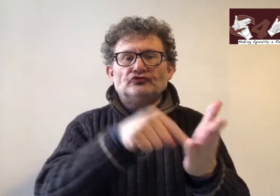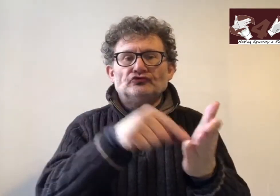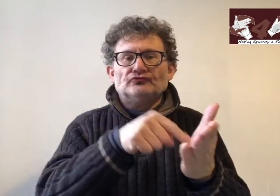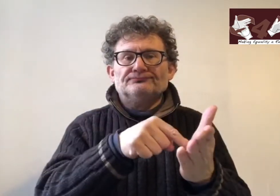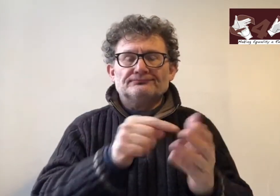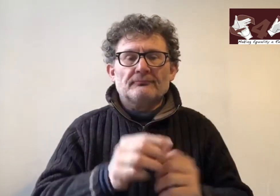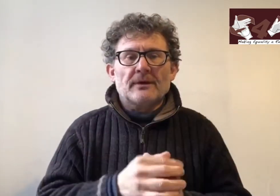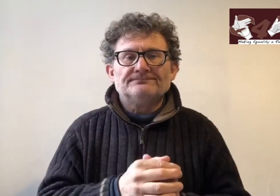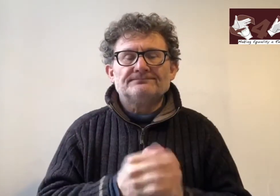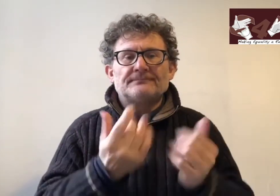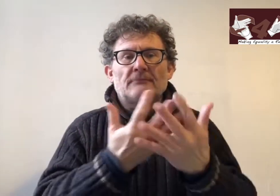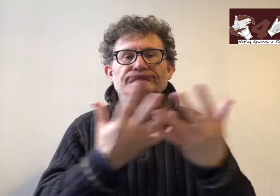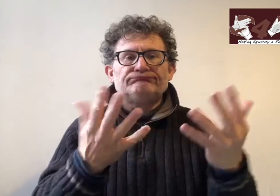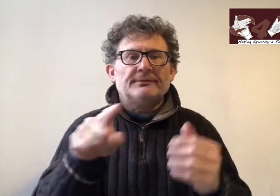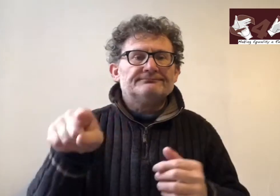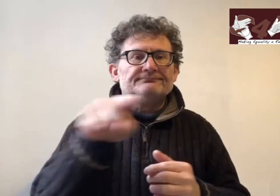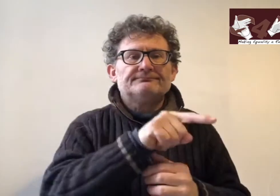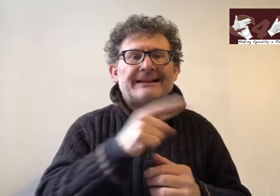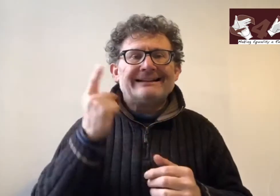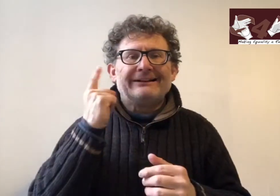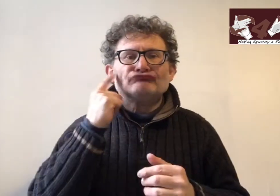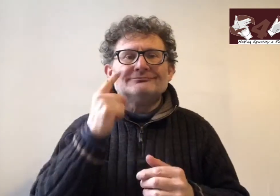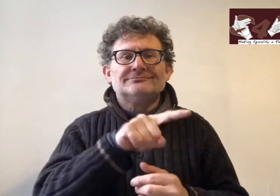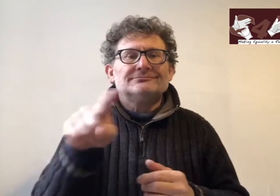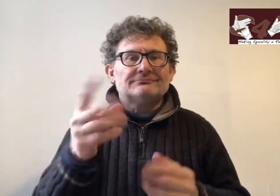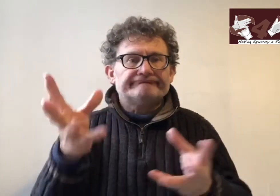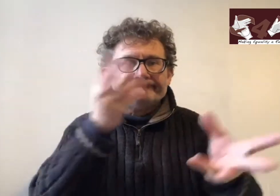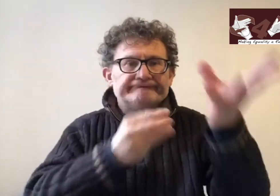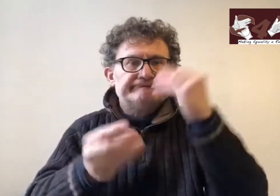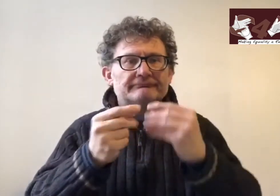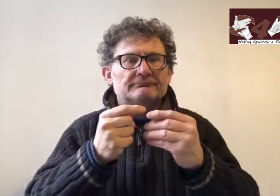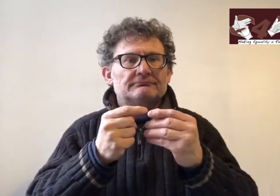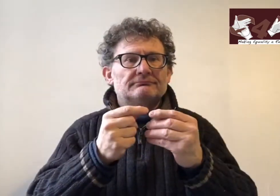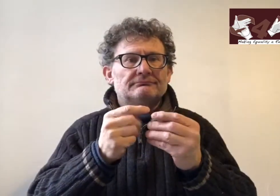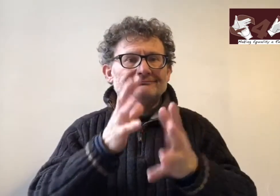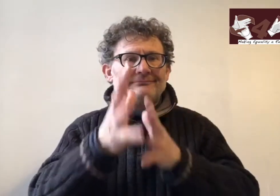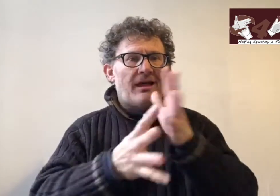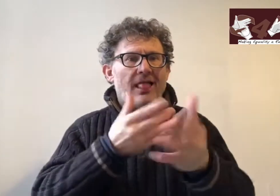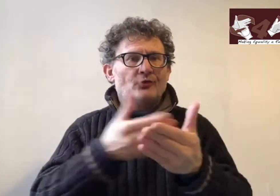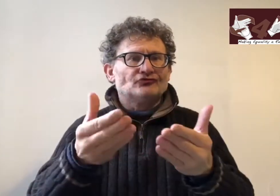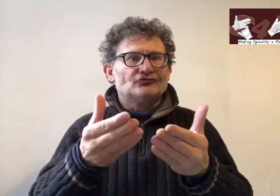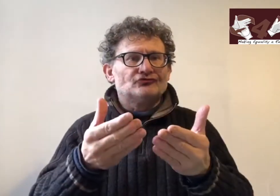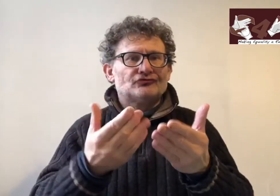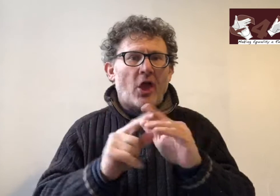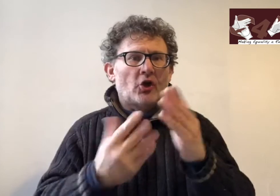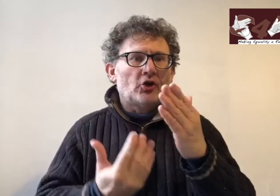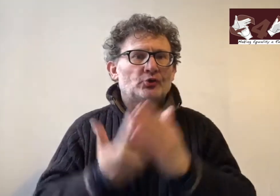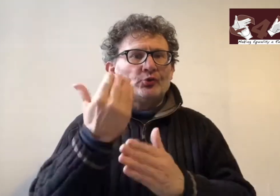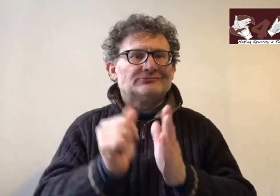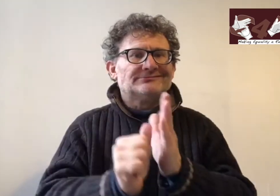to those learning sign language. There's many people out there who are hearing and they are learning sign language as